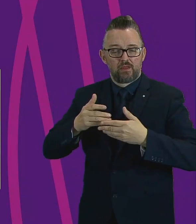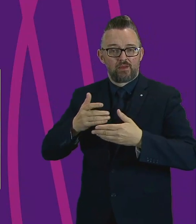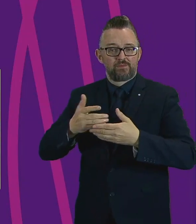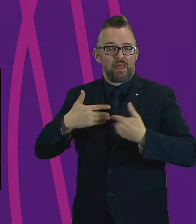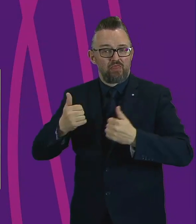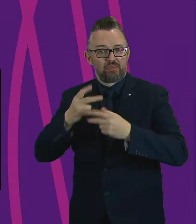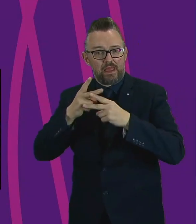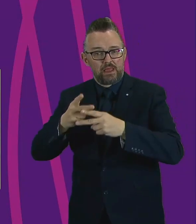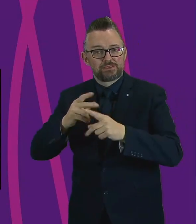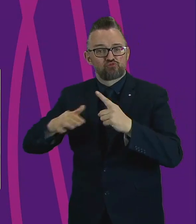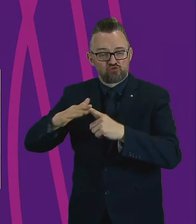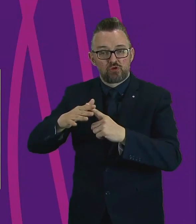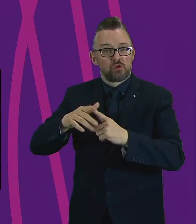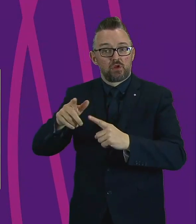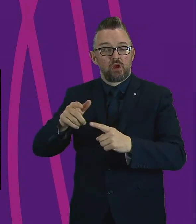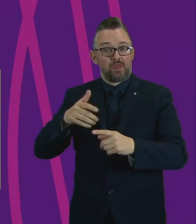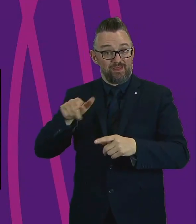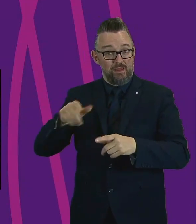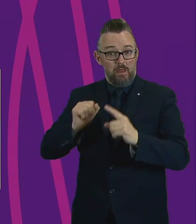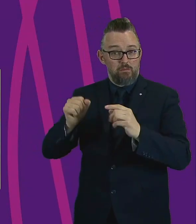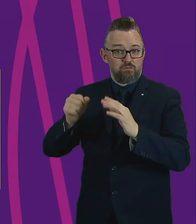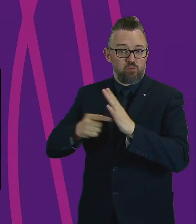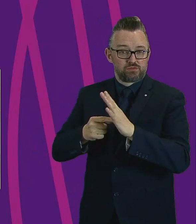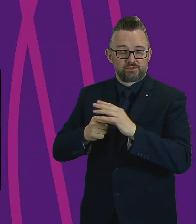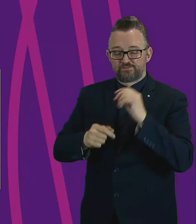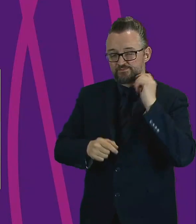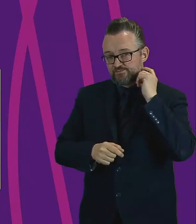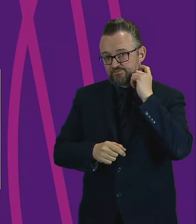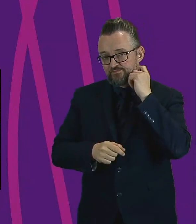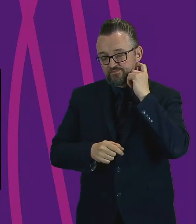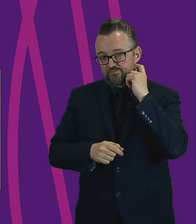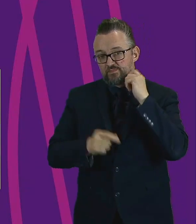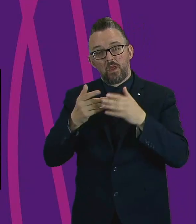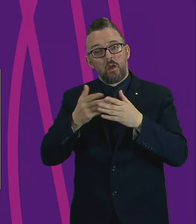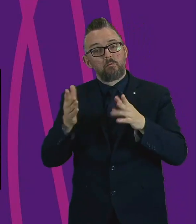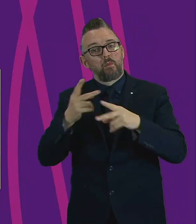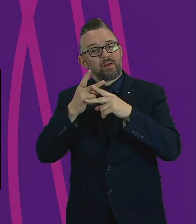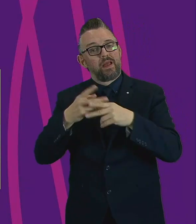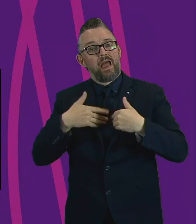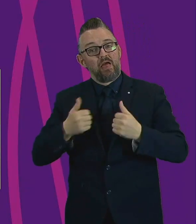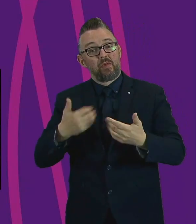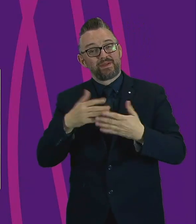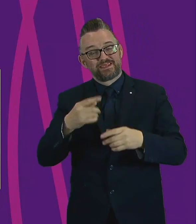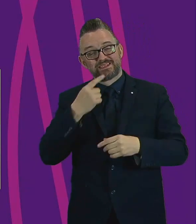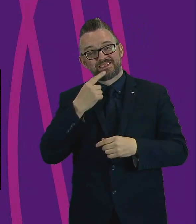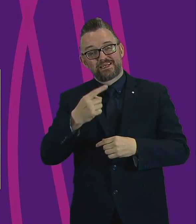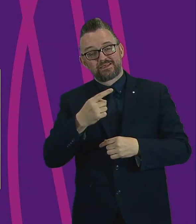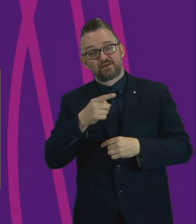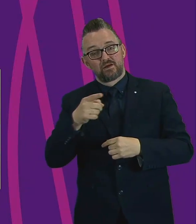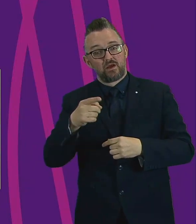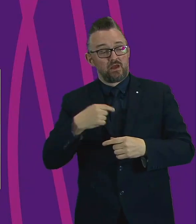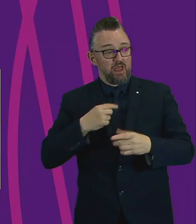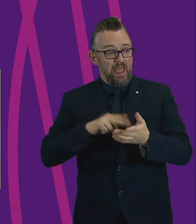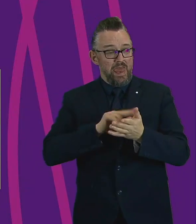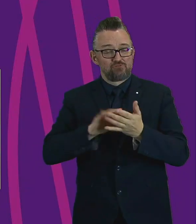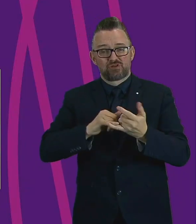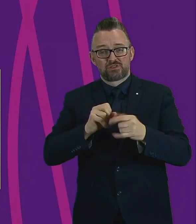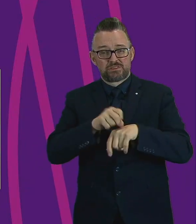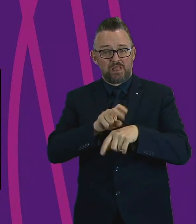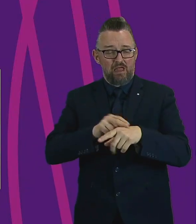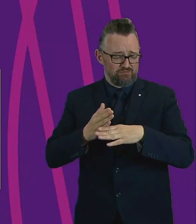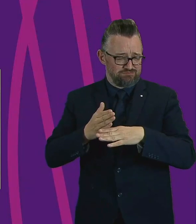is over. The COVID-19 public health emergency has demonstrated the outstanding commitment and dedication of our NHS and